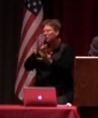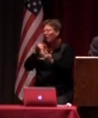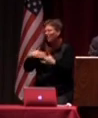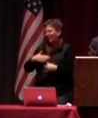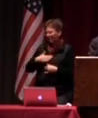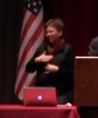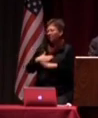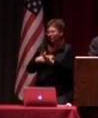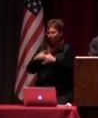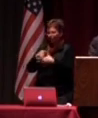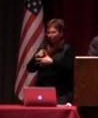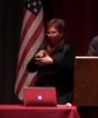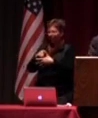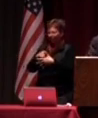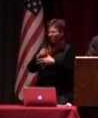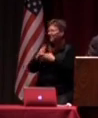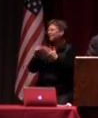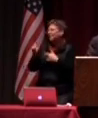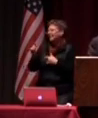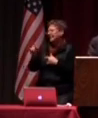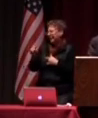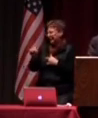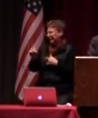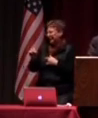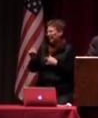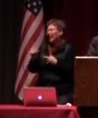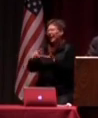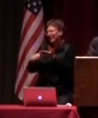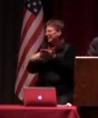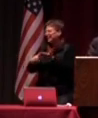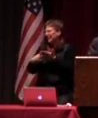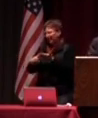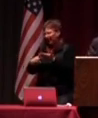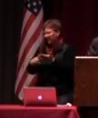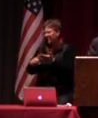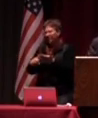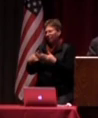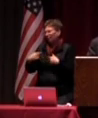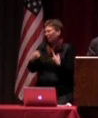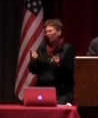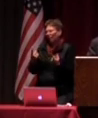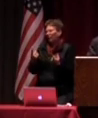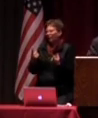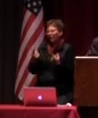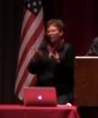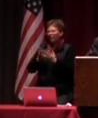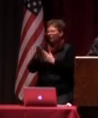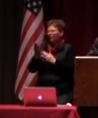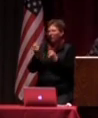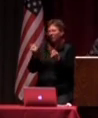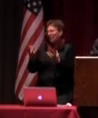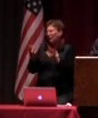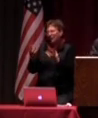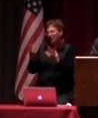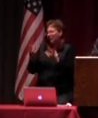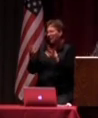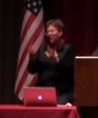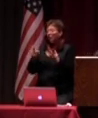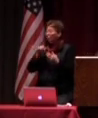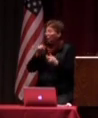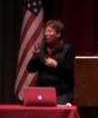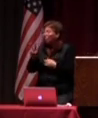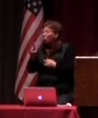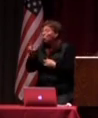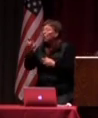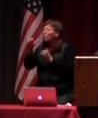the debates among historians and biographers. These debates are voluminous. There have been, by some accounts, 200,000 books and articles published on